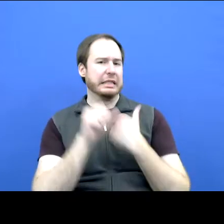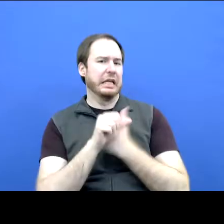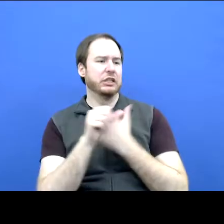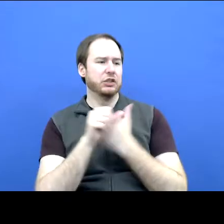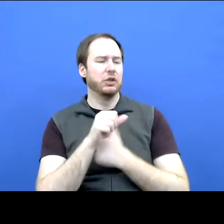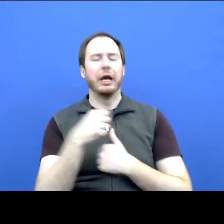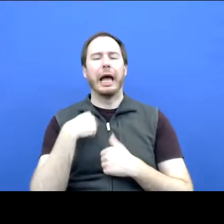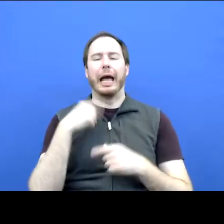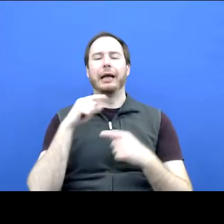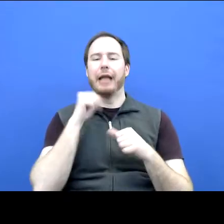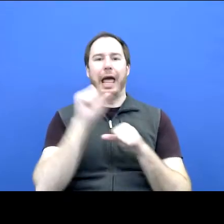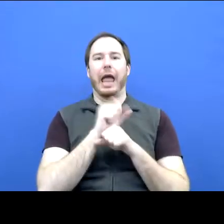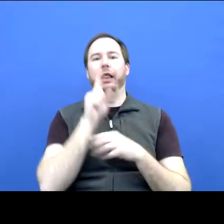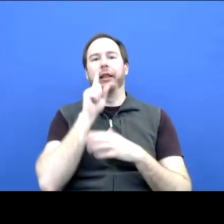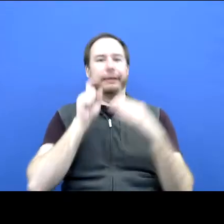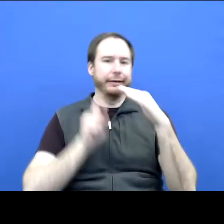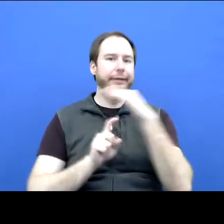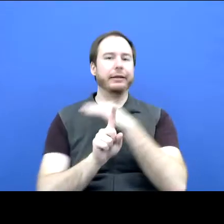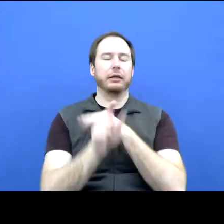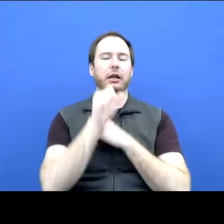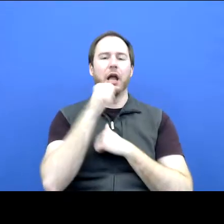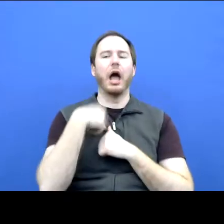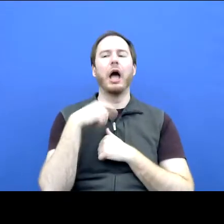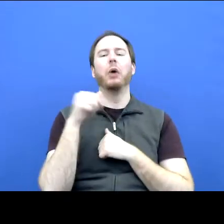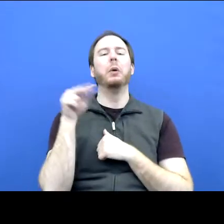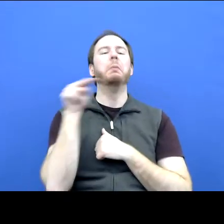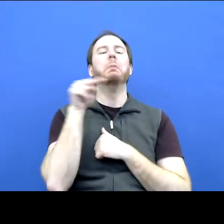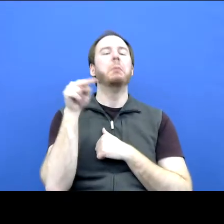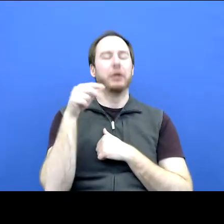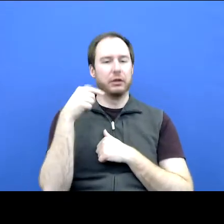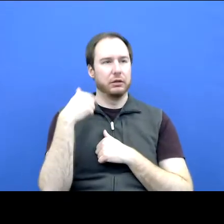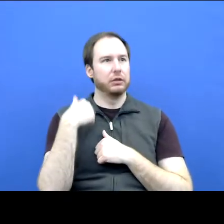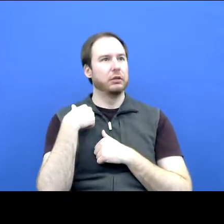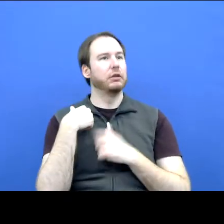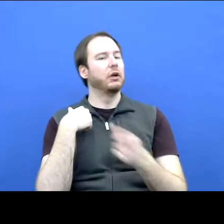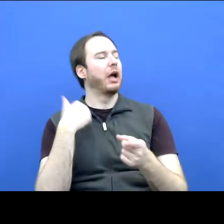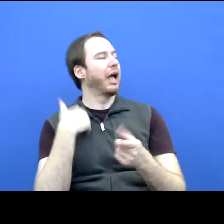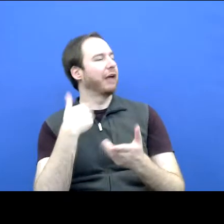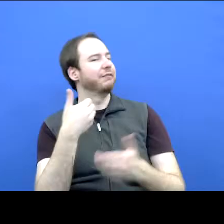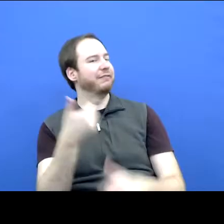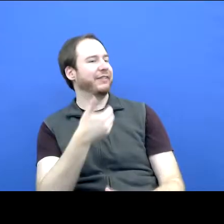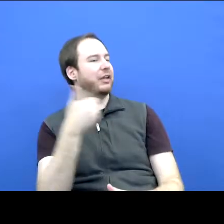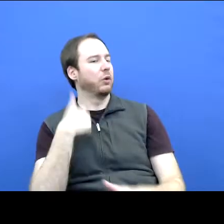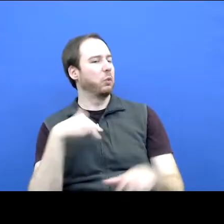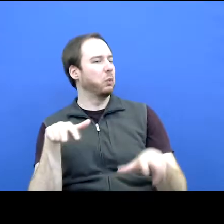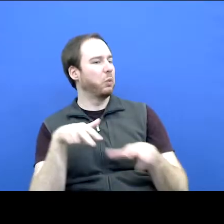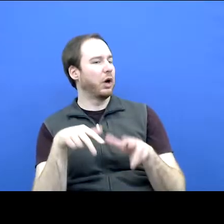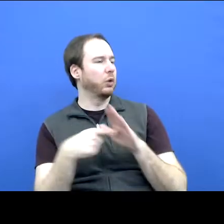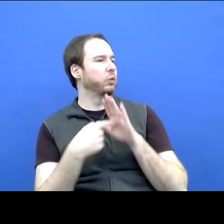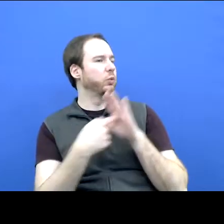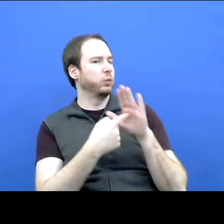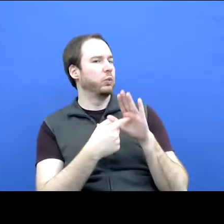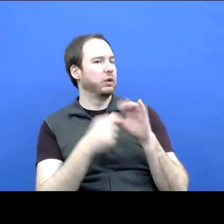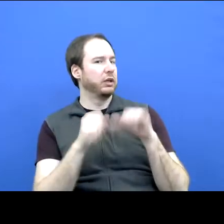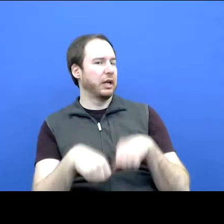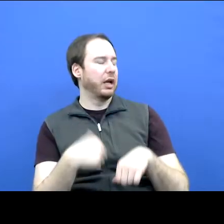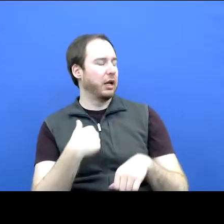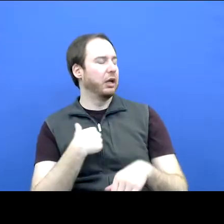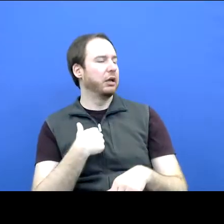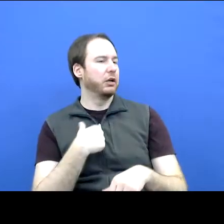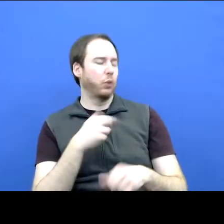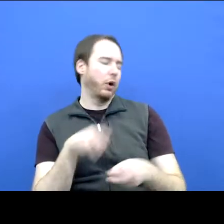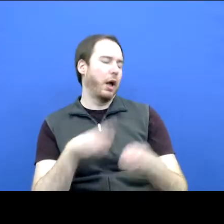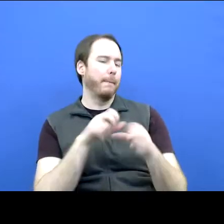I didn't go inside. I was just able I to had from, to take a video of her walking around it so I had to upload